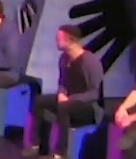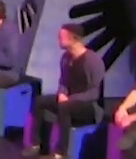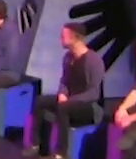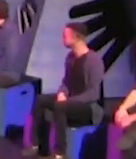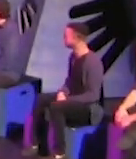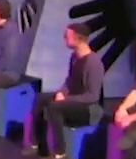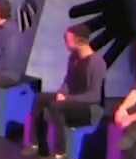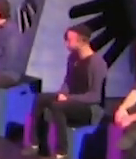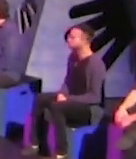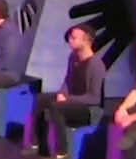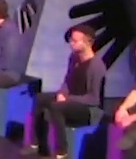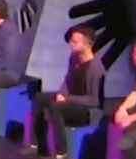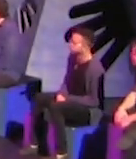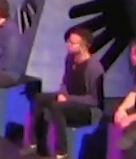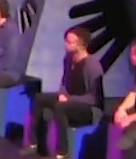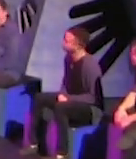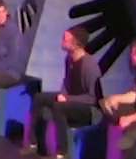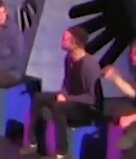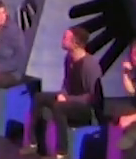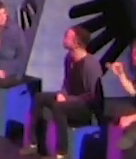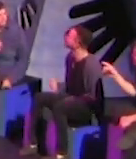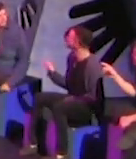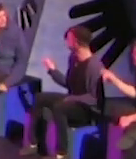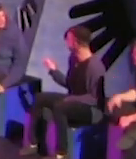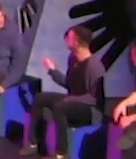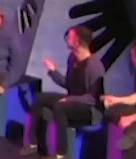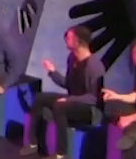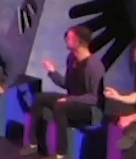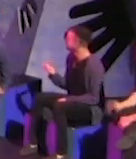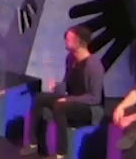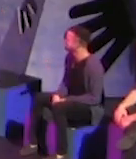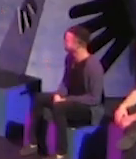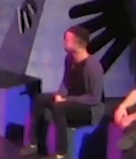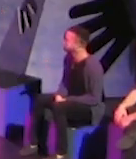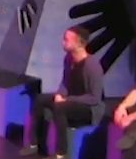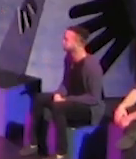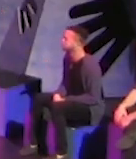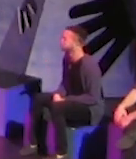Stories. Oh, this is gonna be good, I bet. Oh, that's me.